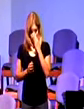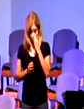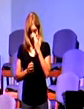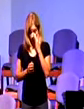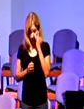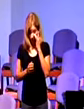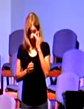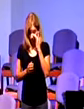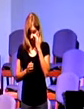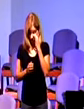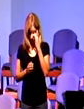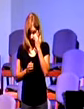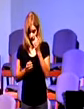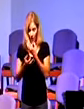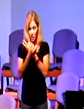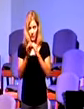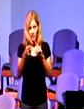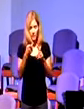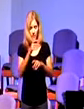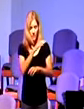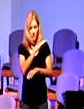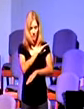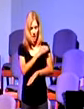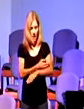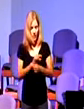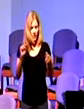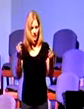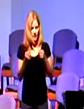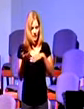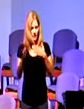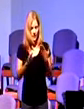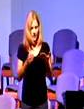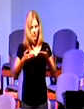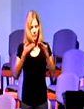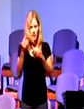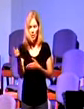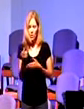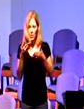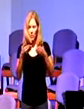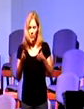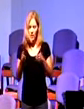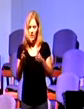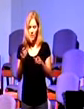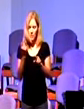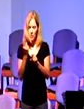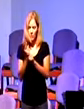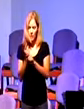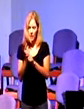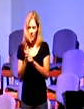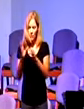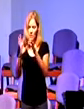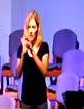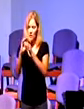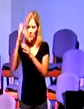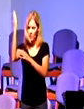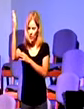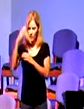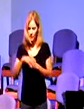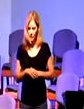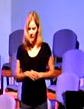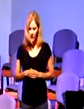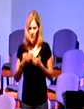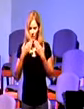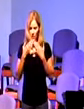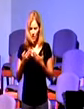To free us, Lord, from the power of sin and death and provide the only way for us to be in a right relationship with you.